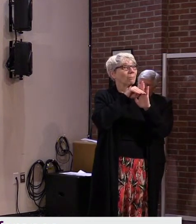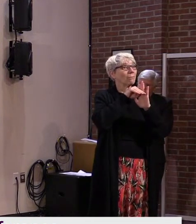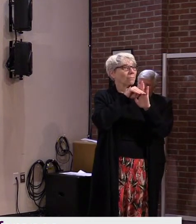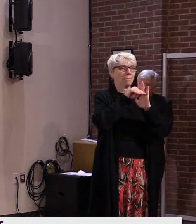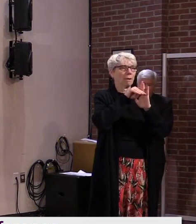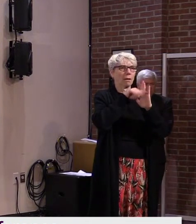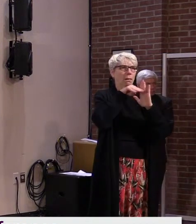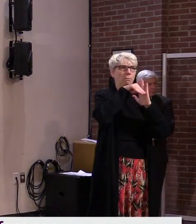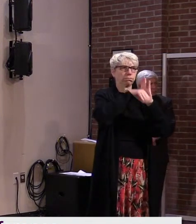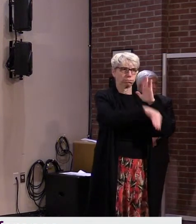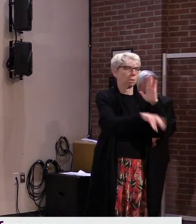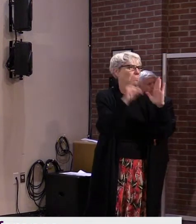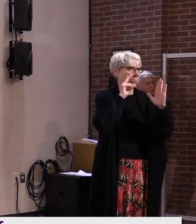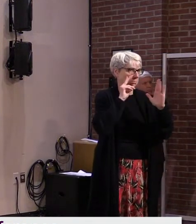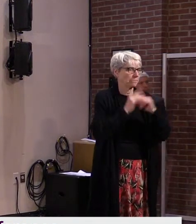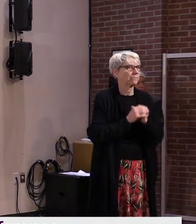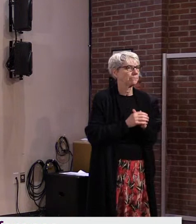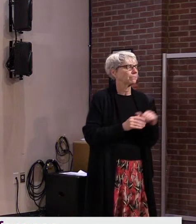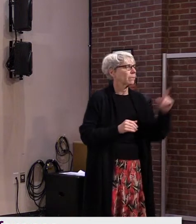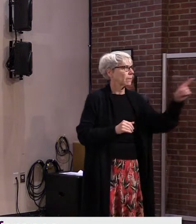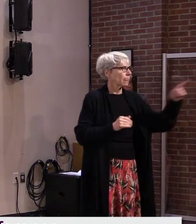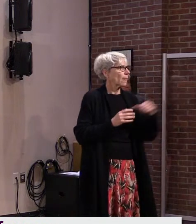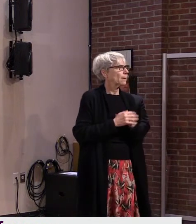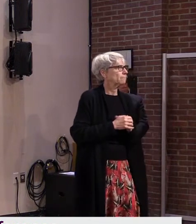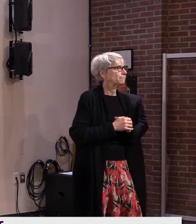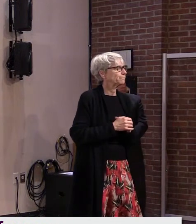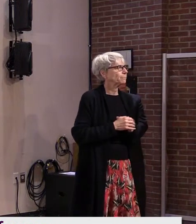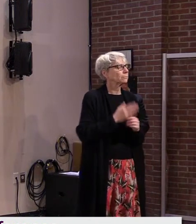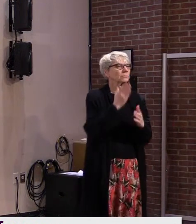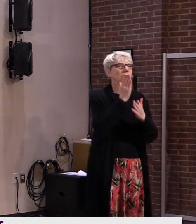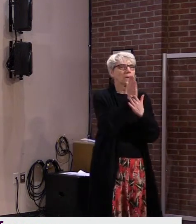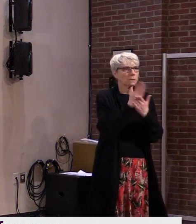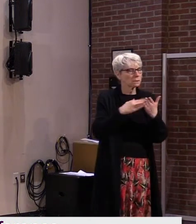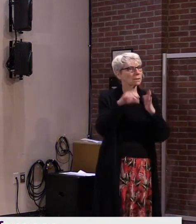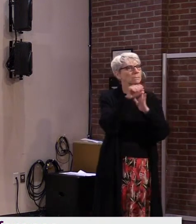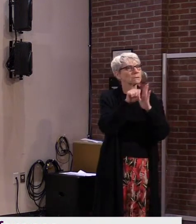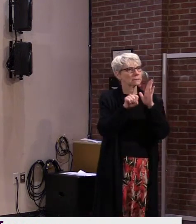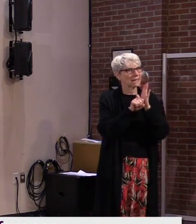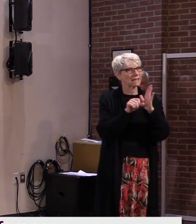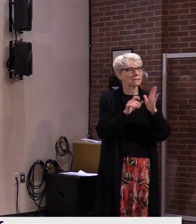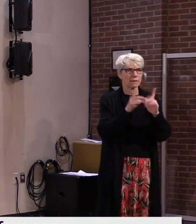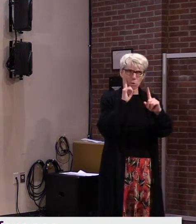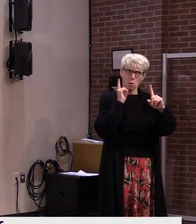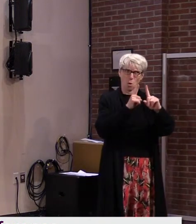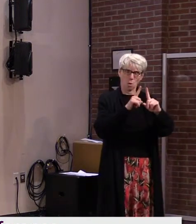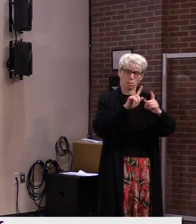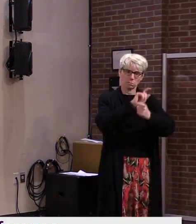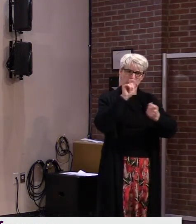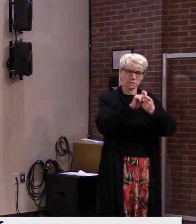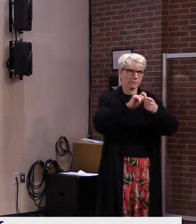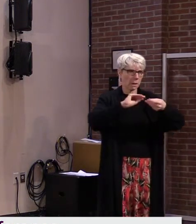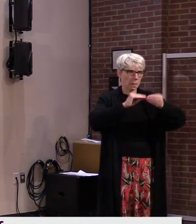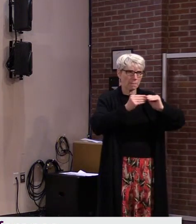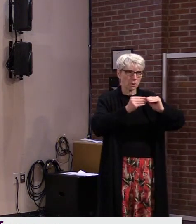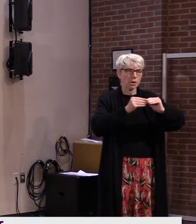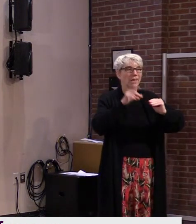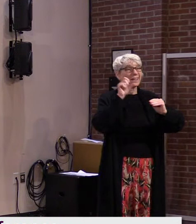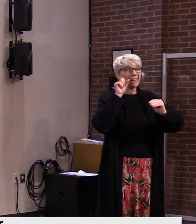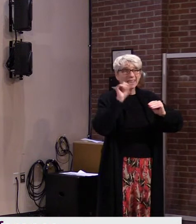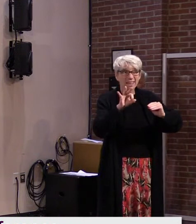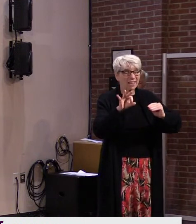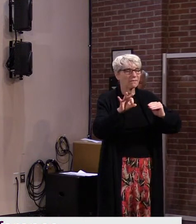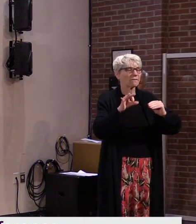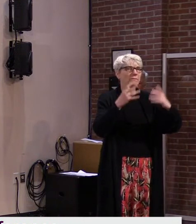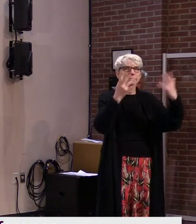There are some states, though, that have put forth policies where they set a certain threshold and say if infections, hospitalizations, deaths,